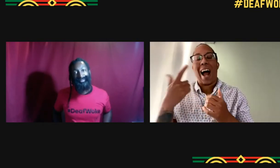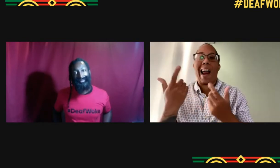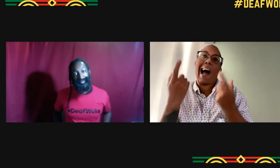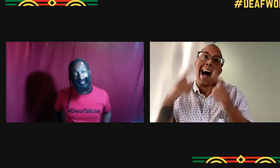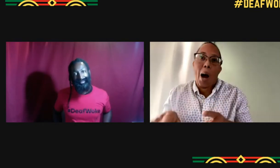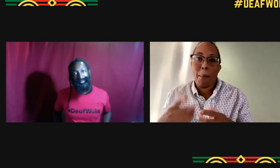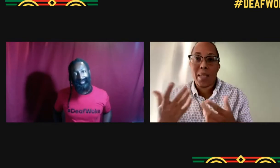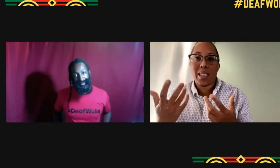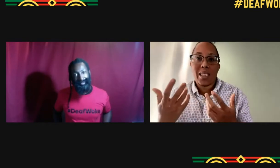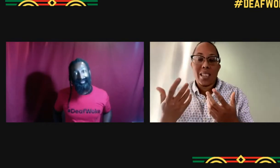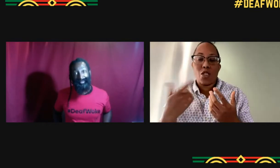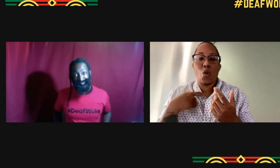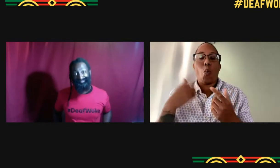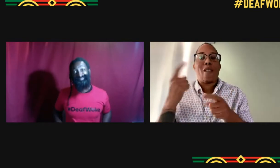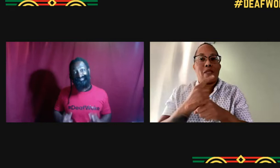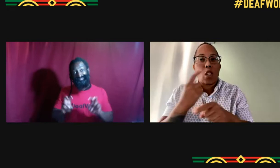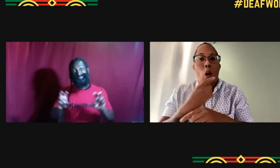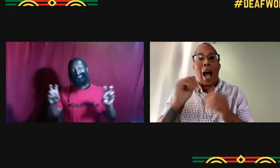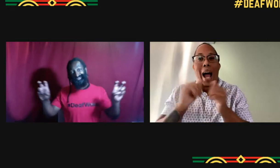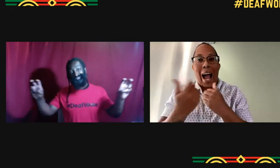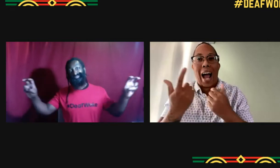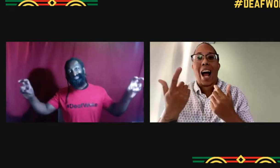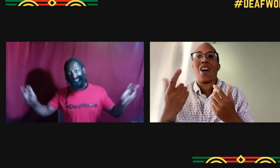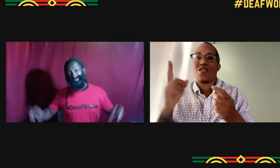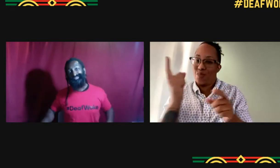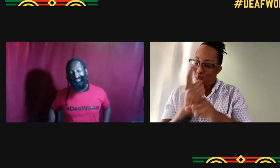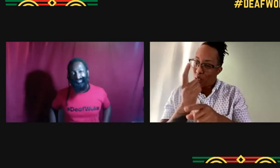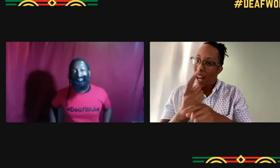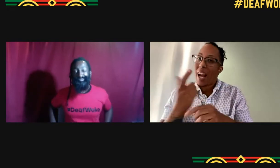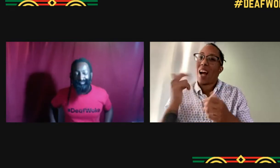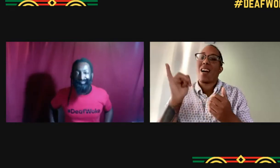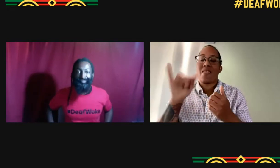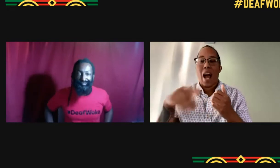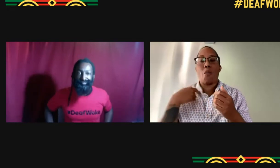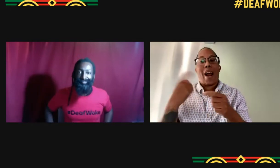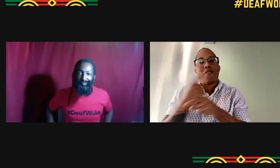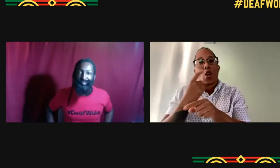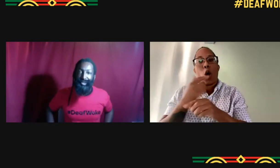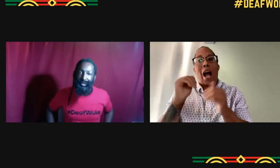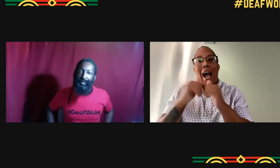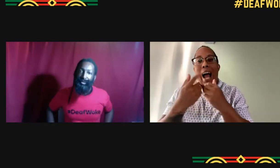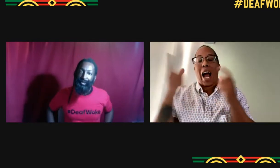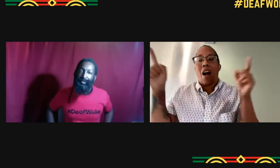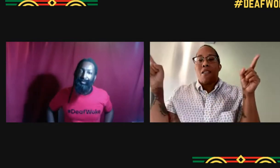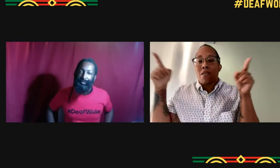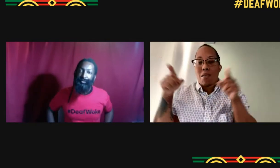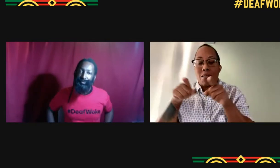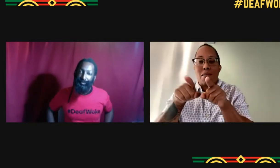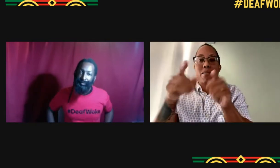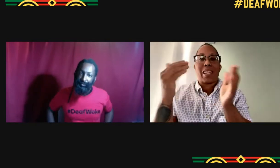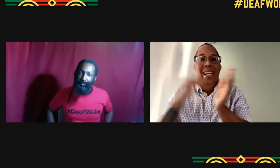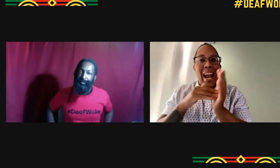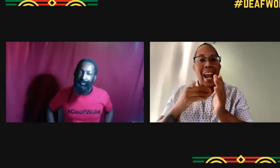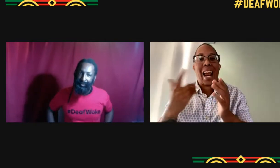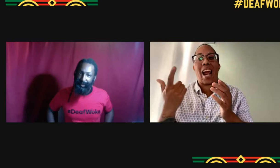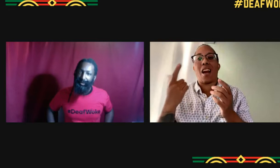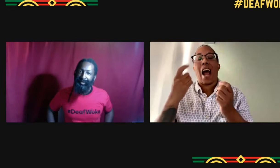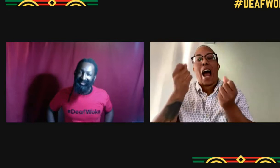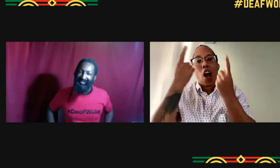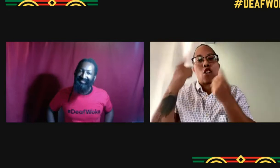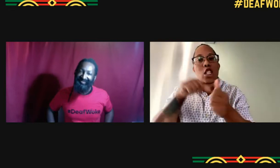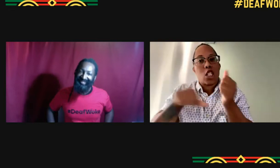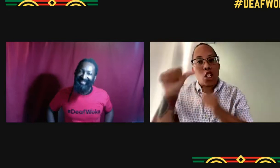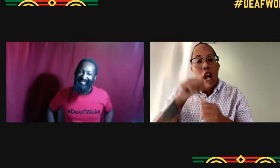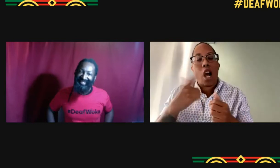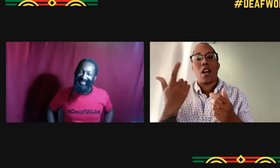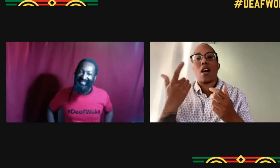found my journey going opposite of theirs or away from theirs. And right. And you just kind of drift away. Right. And, you know, and